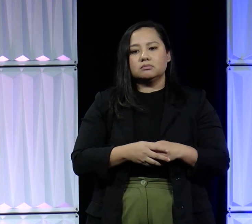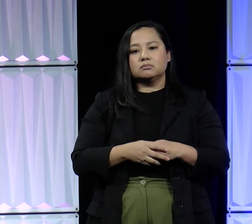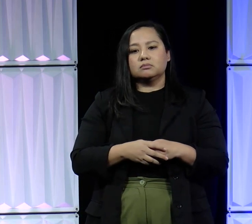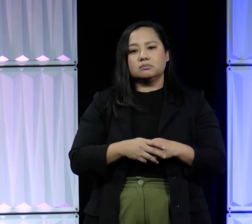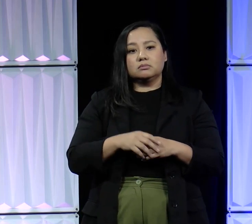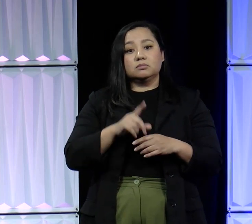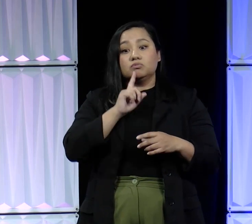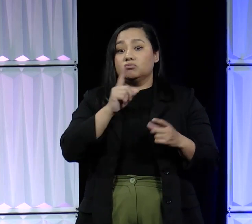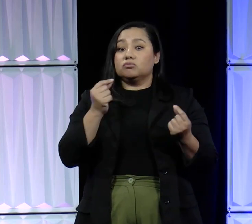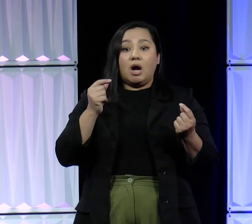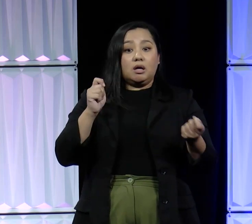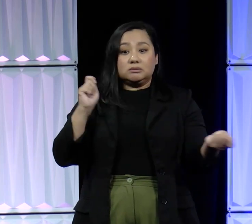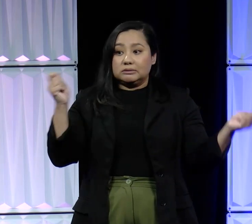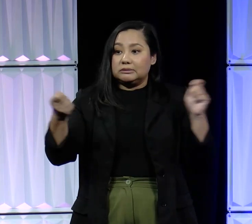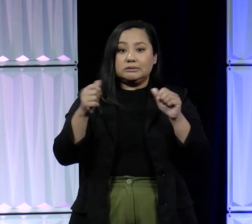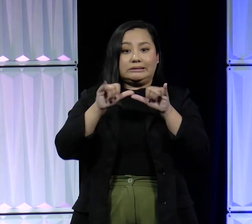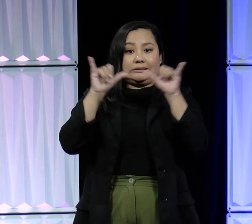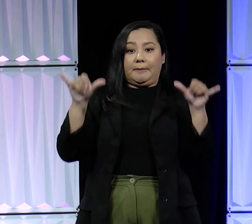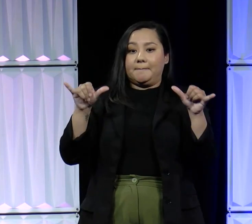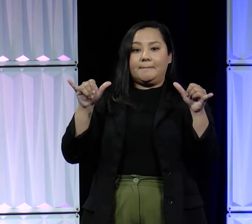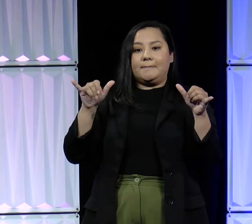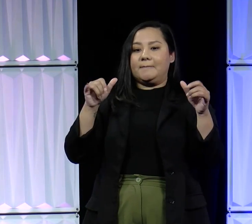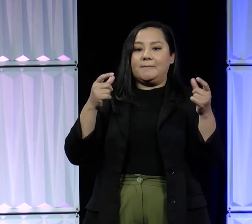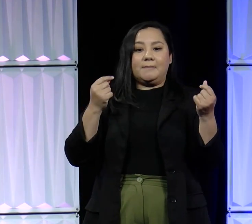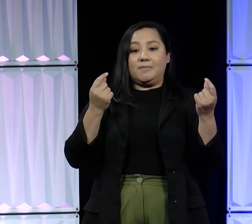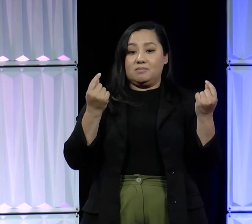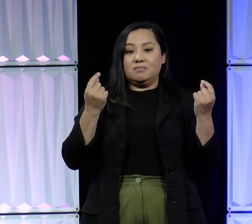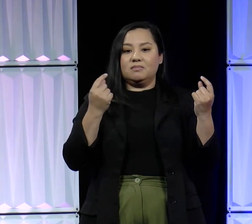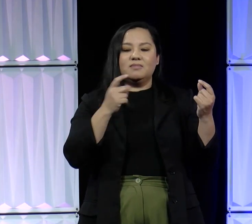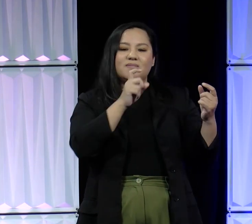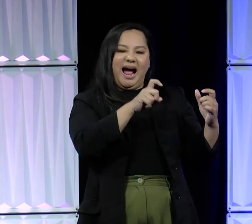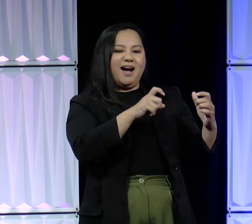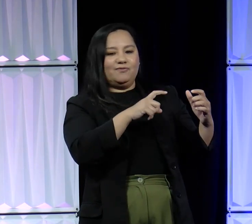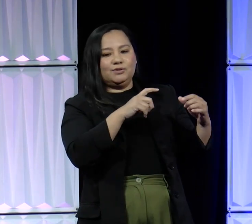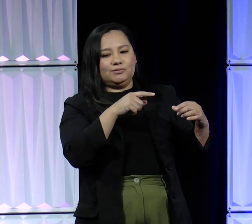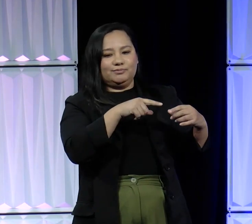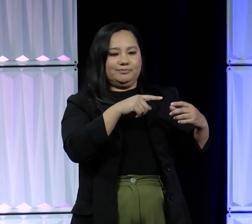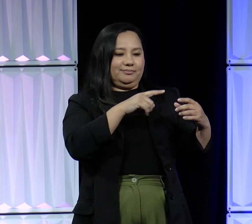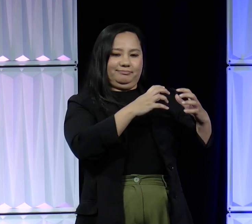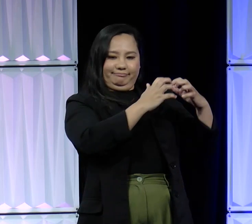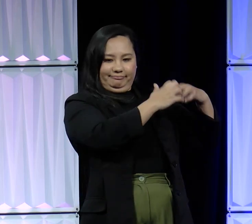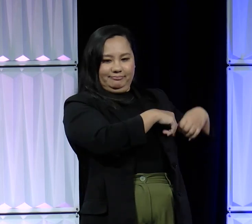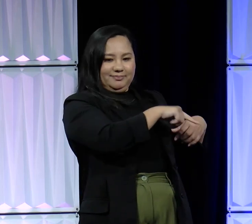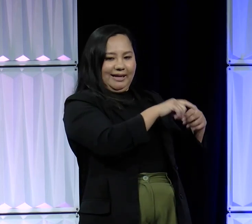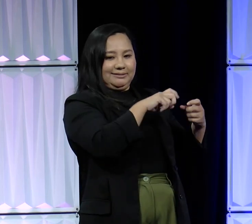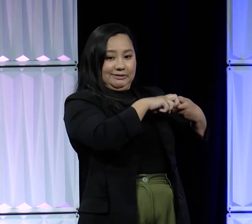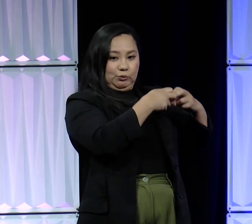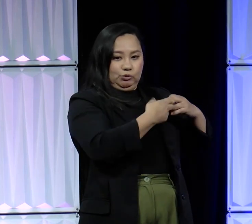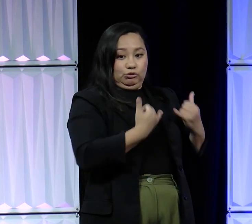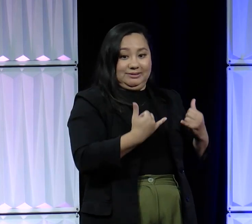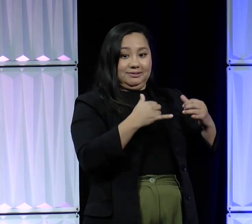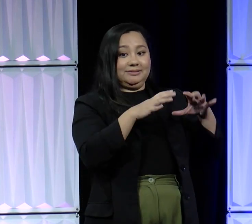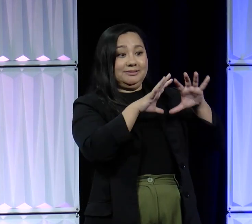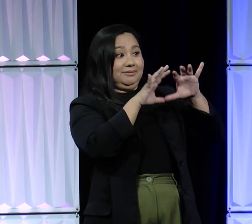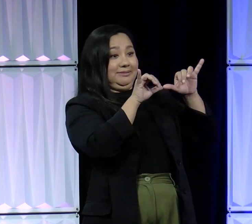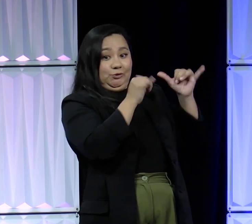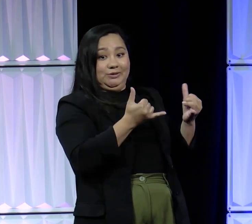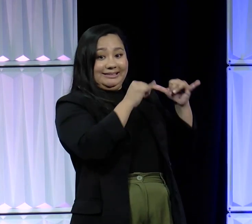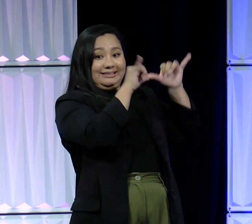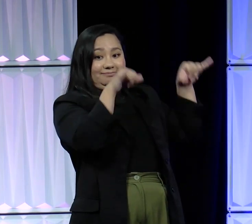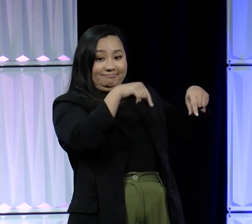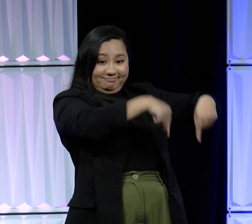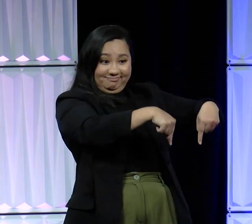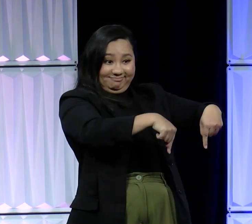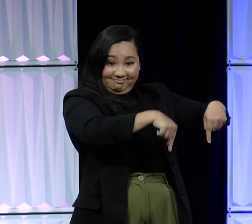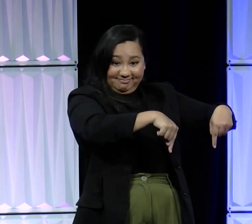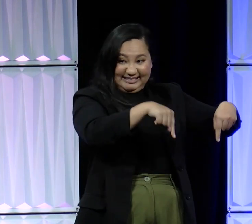poorly or even replacing a system that is addressing the issue. There's never been a system in this system for